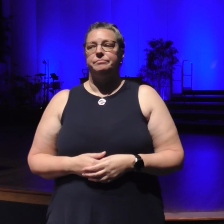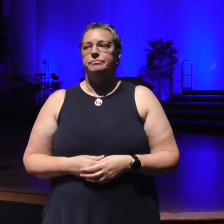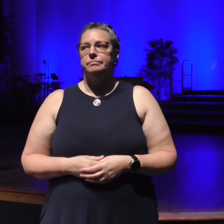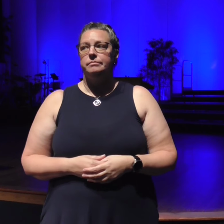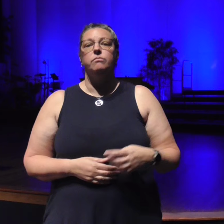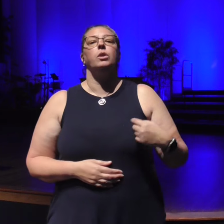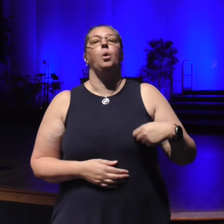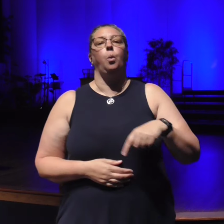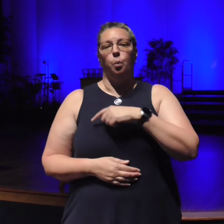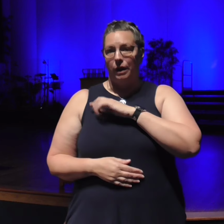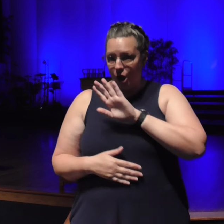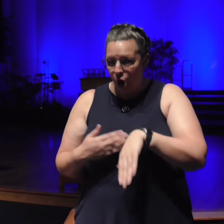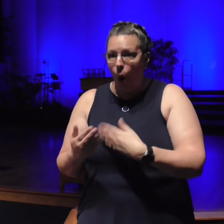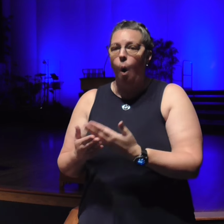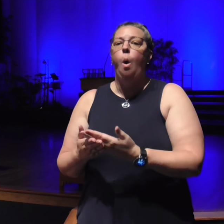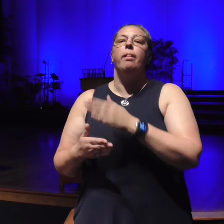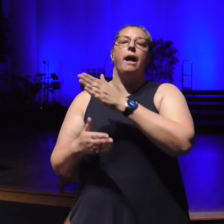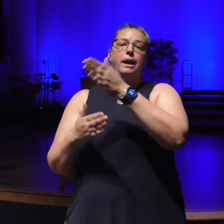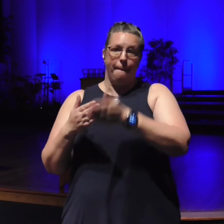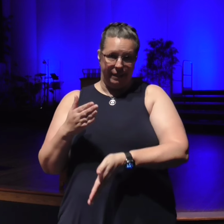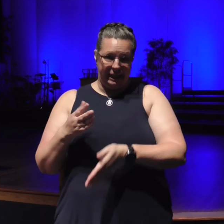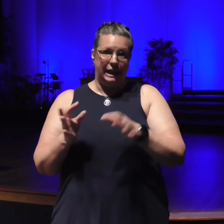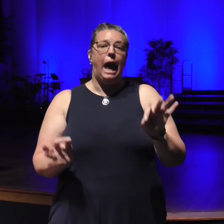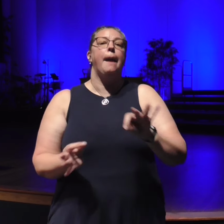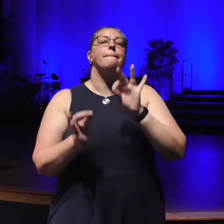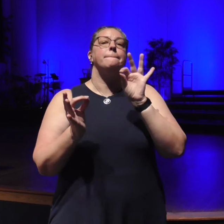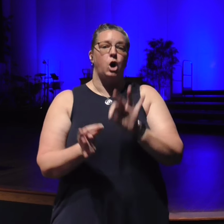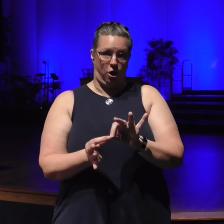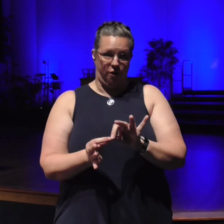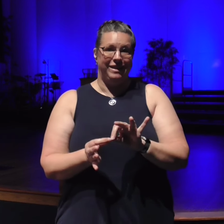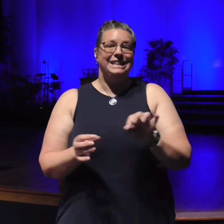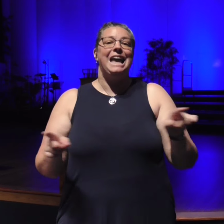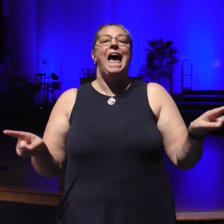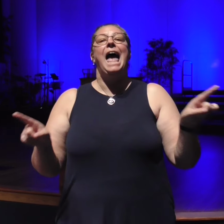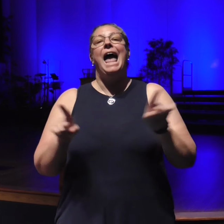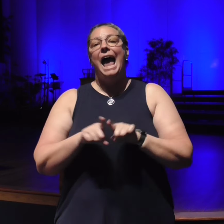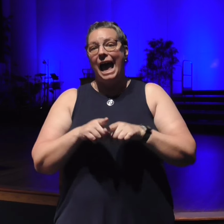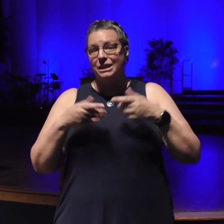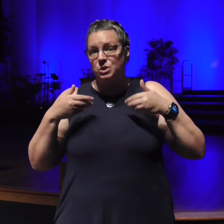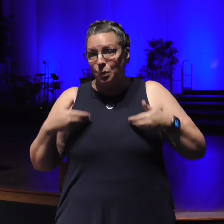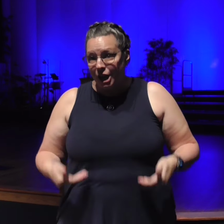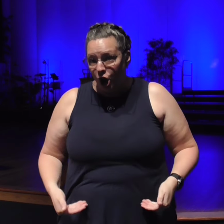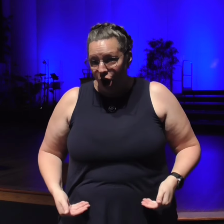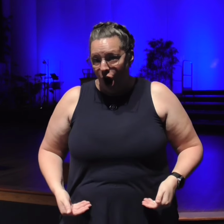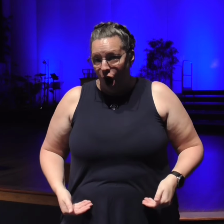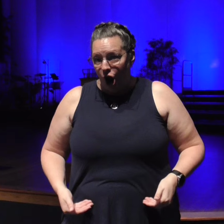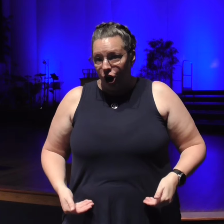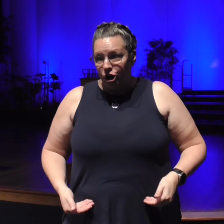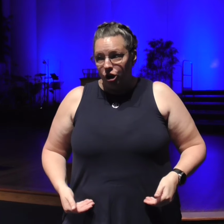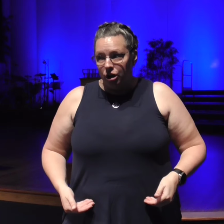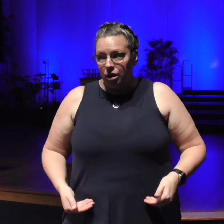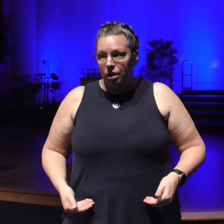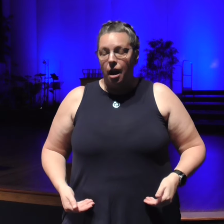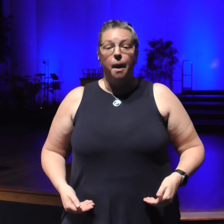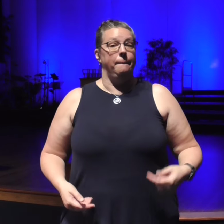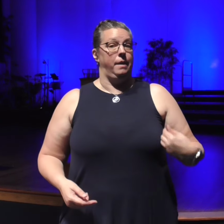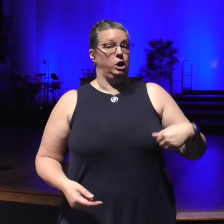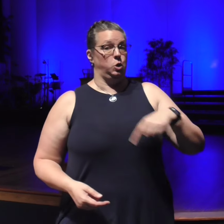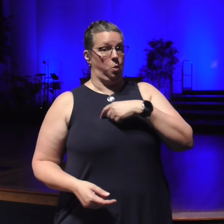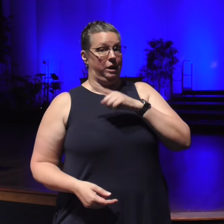Yes, we're whole, complete, and perfect as we are, but do we